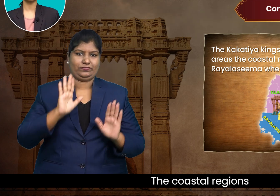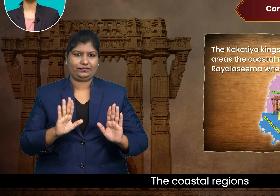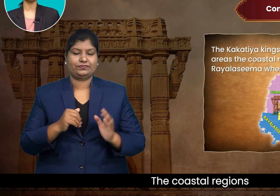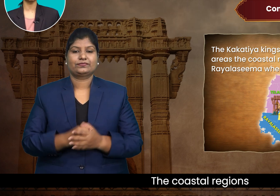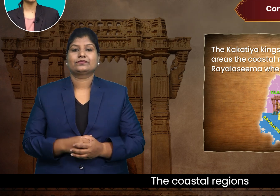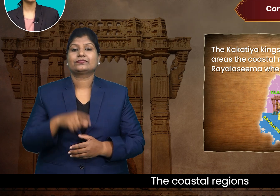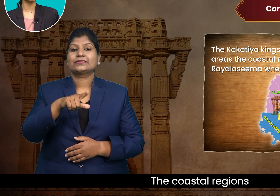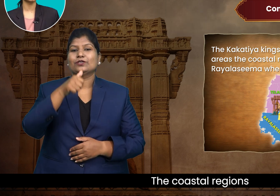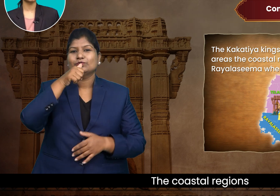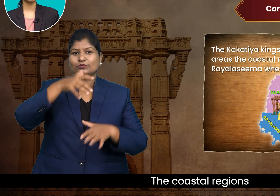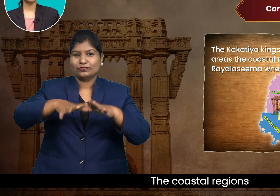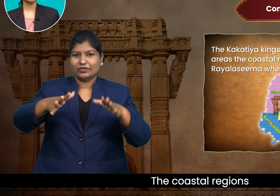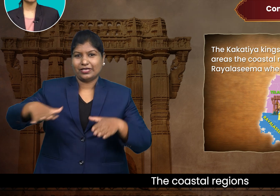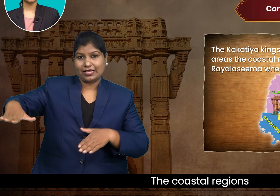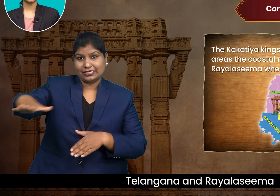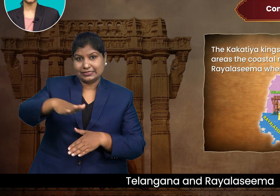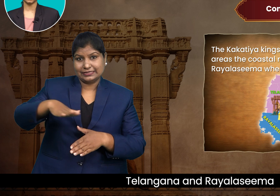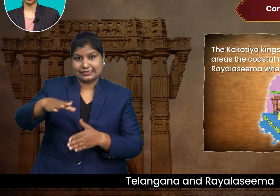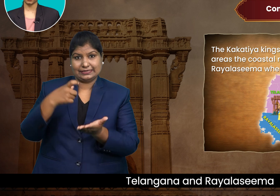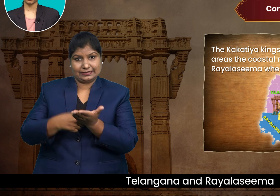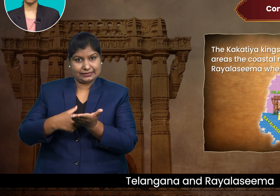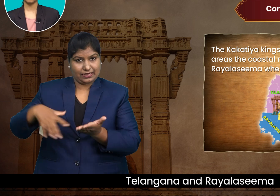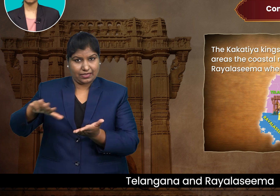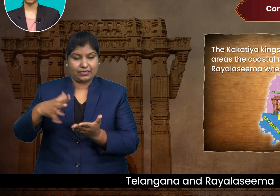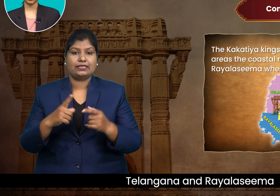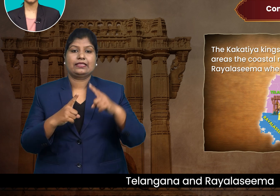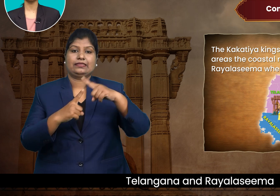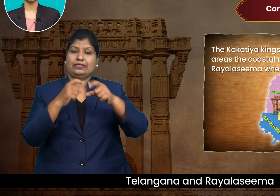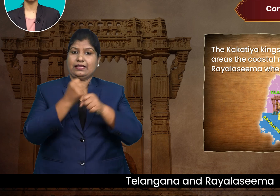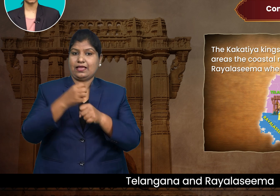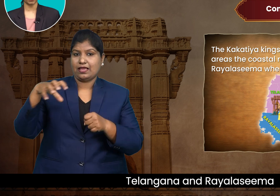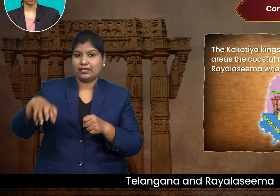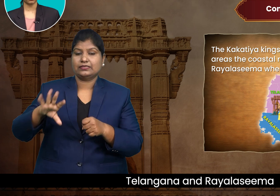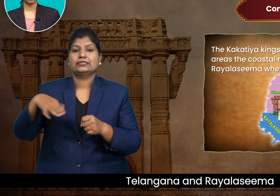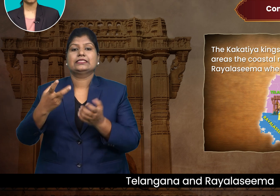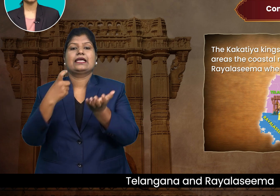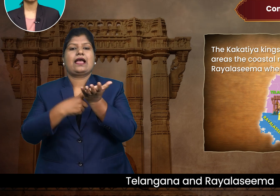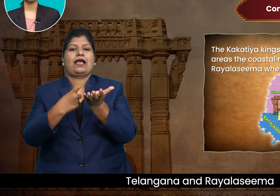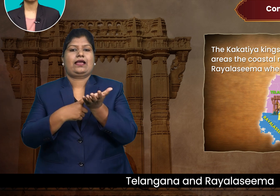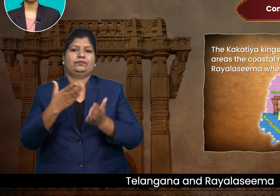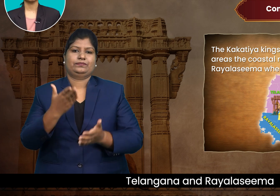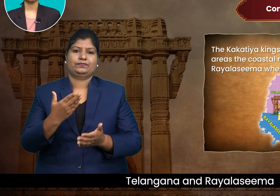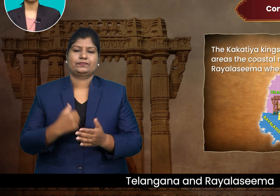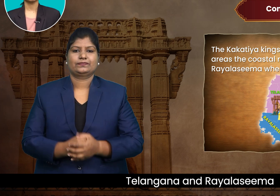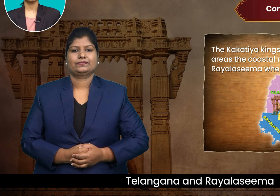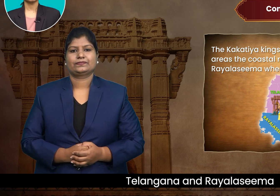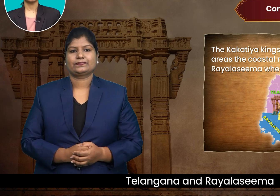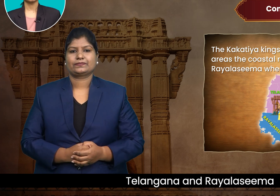the coastal regions, Telangana, and Rayalaseema.